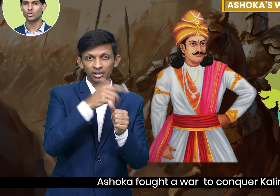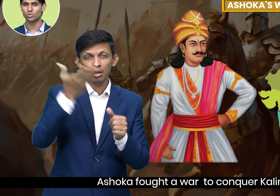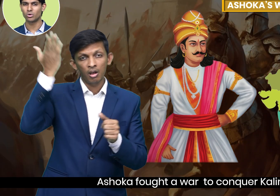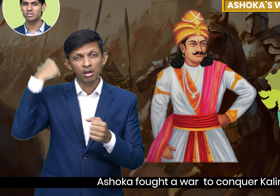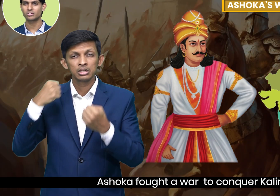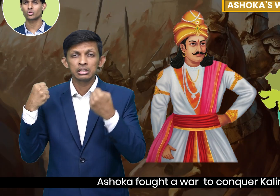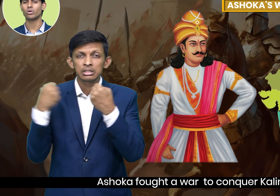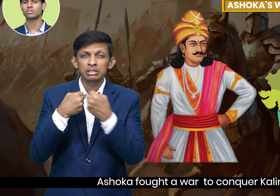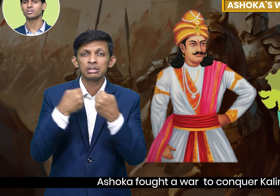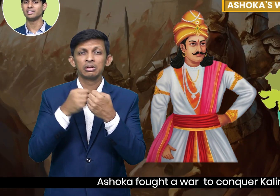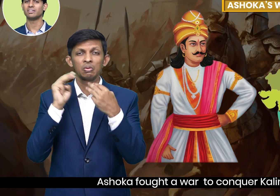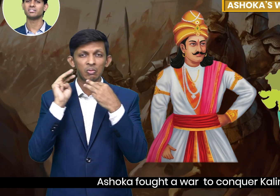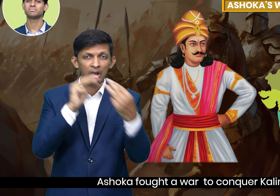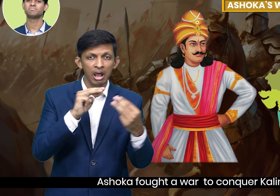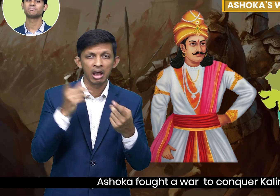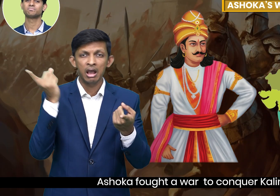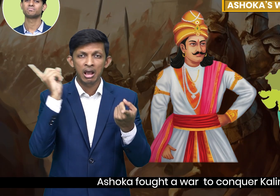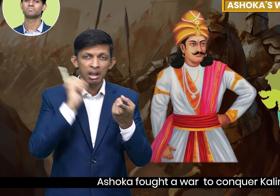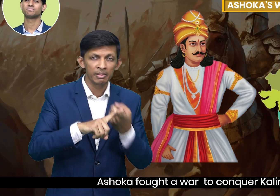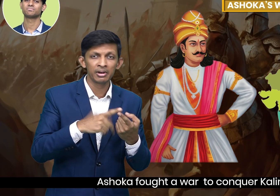Ashoka fought a war to conquer Kalinga.